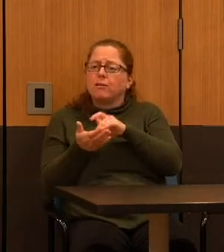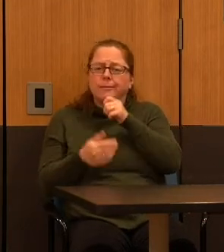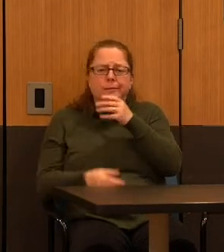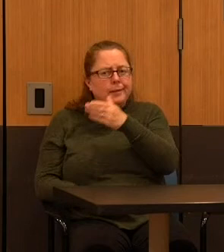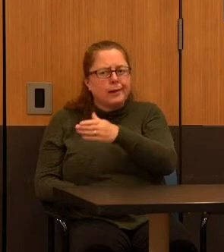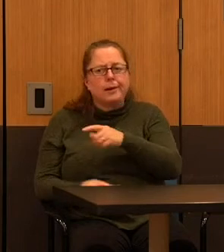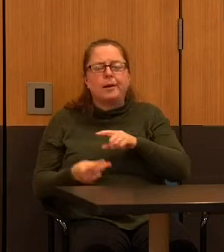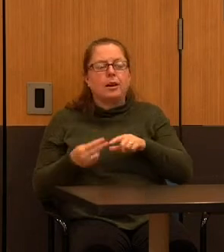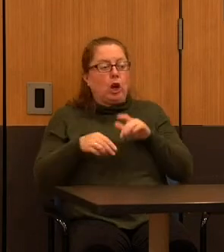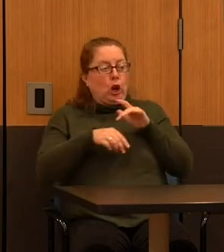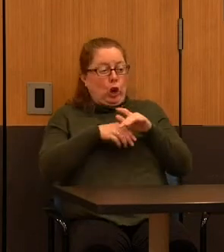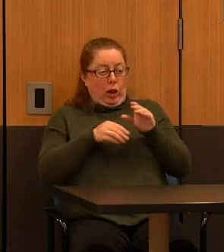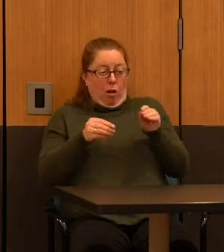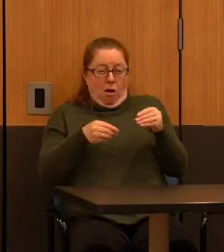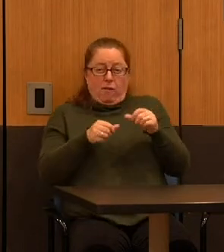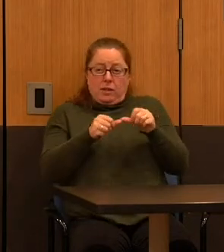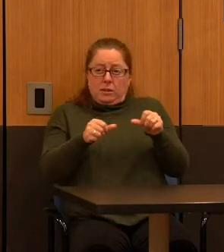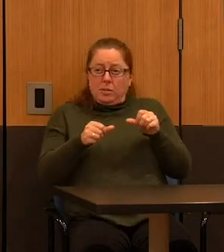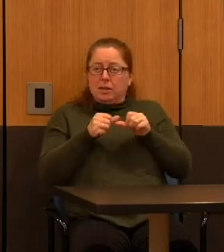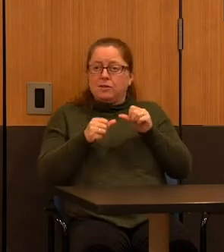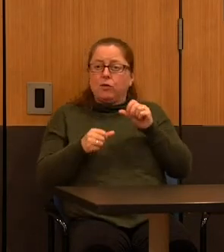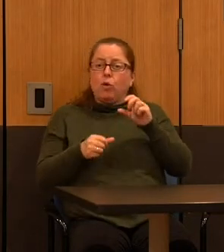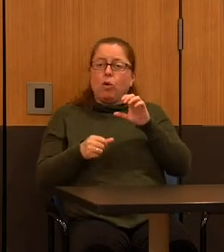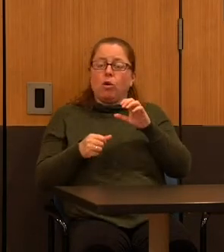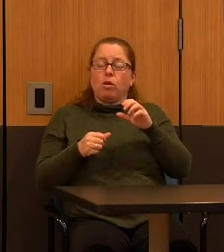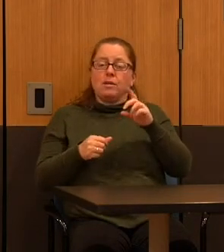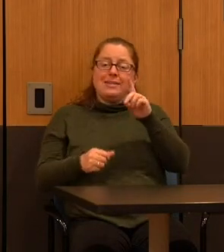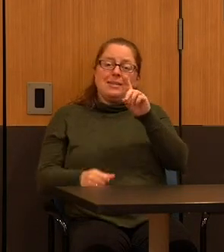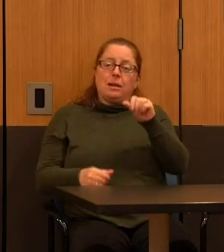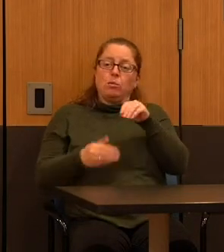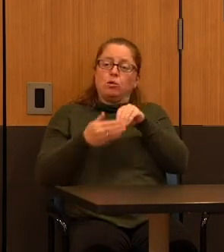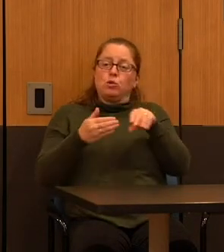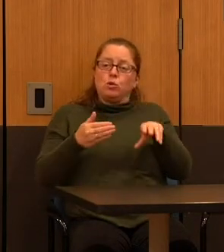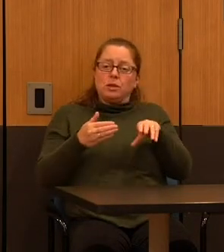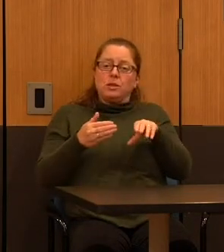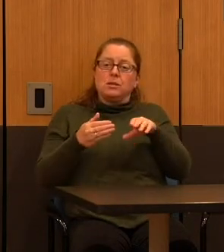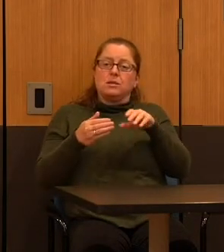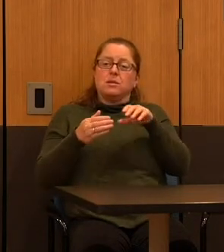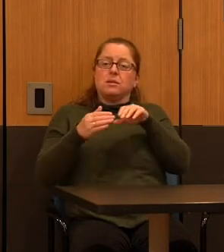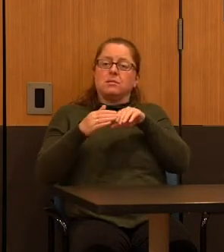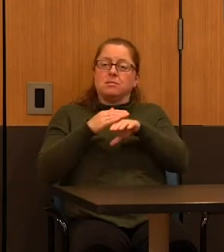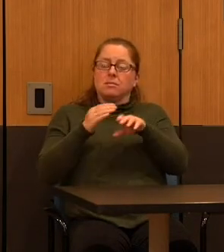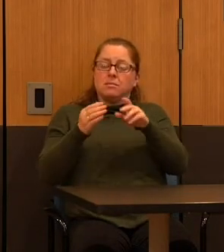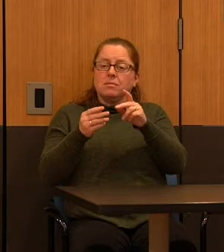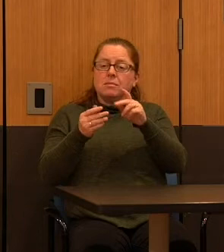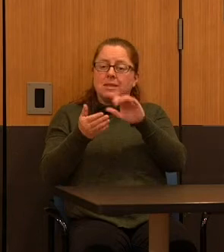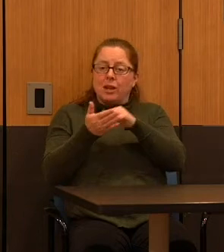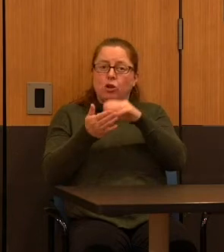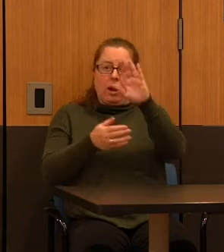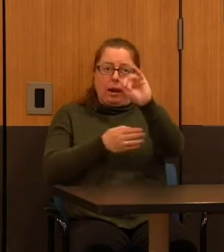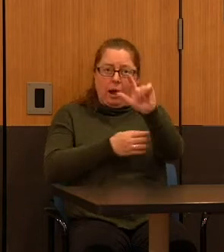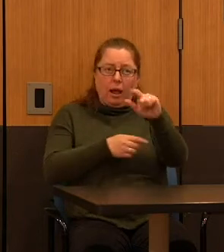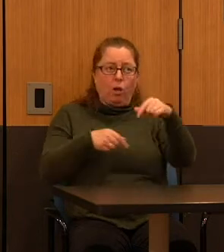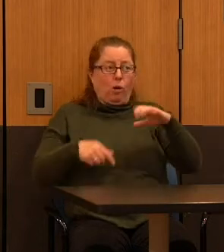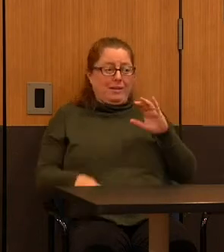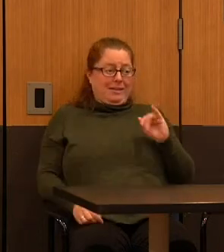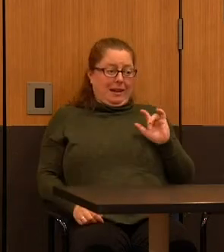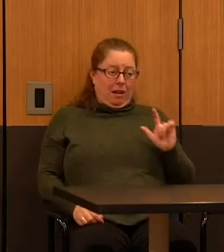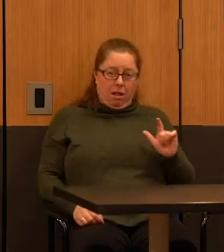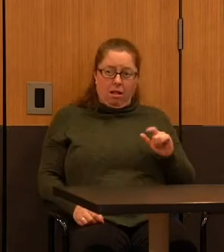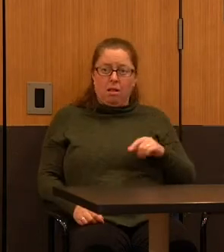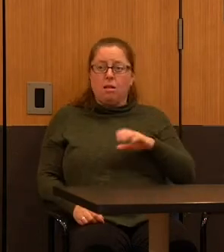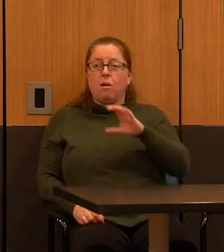the Physically Disabled Students Program at Berkeley or the Center for Independent Living, nor even the Cowell Hospital building where